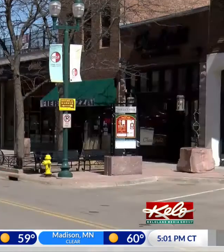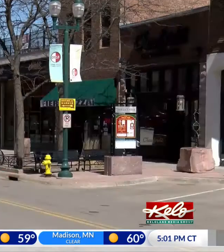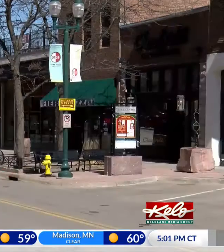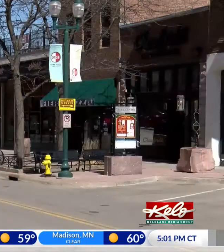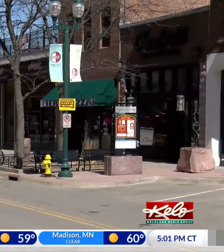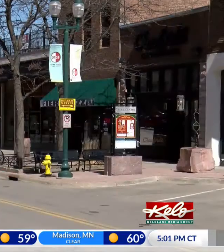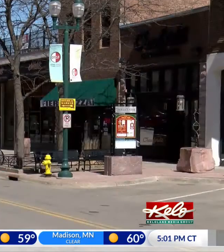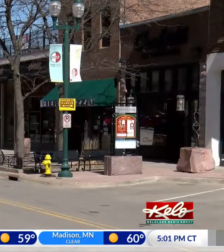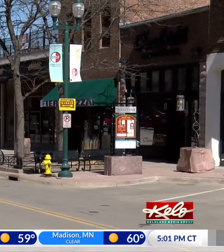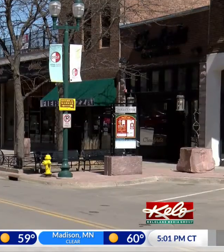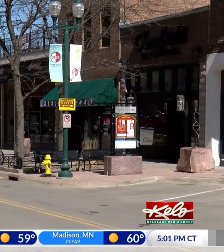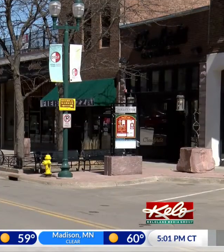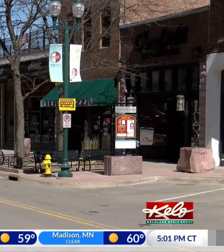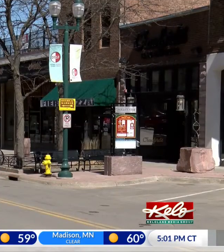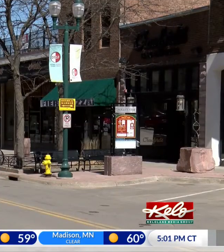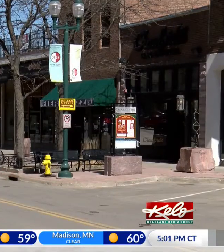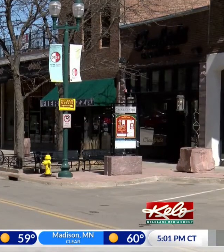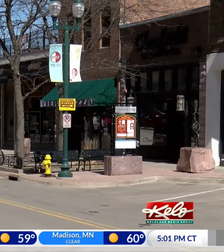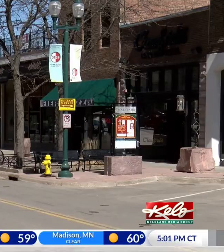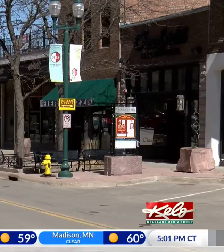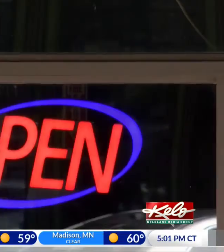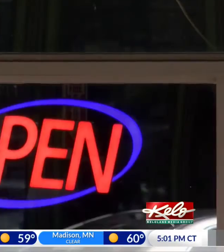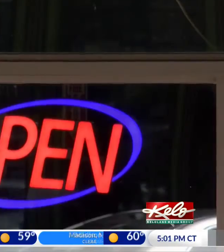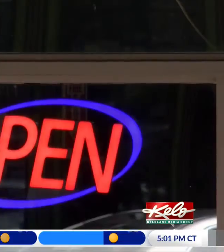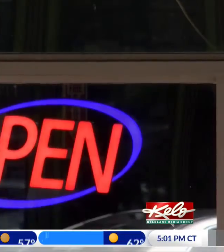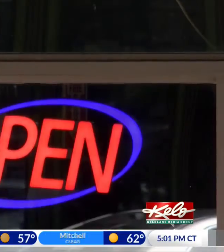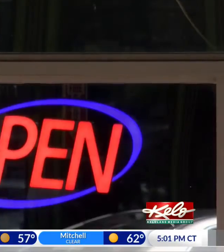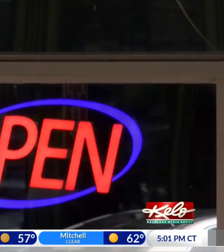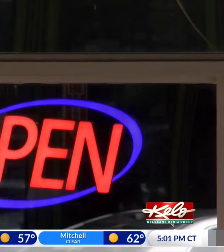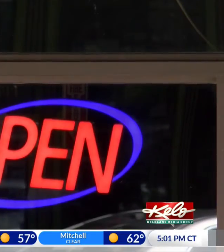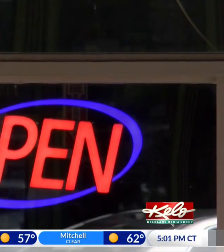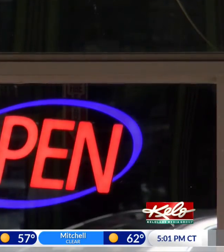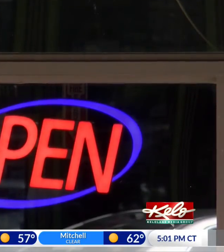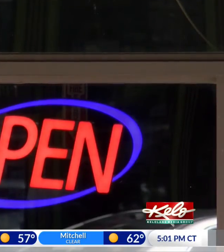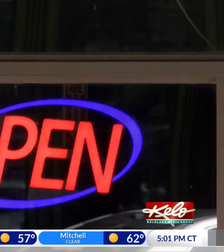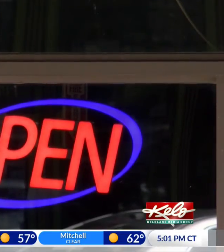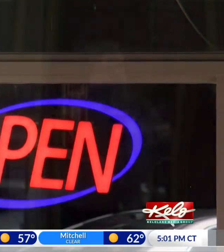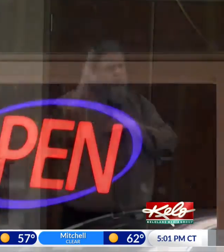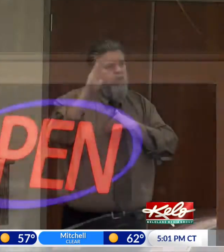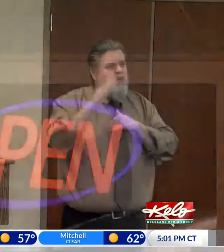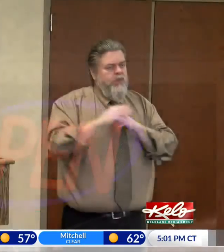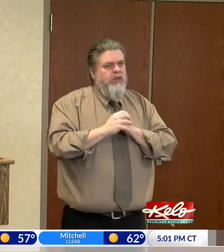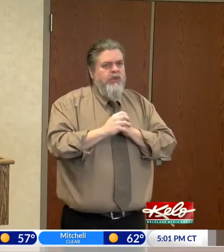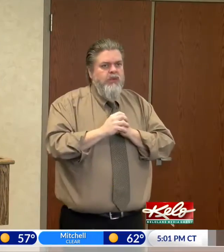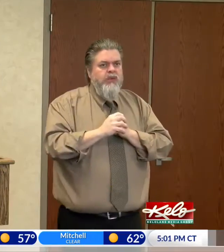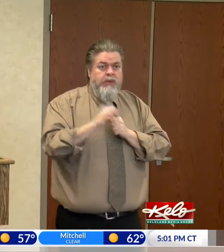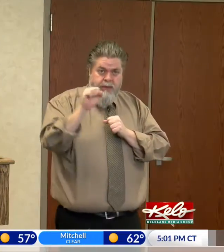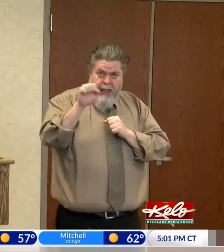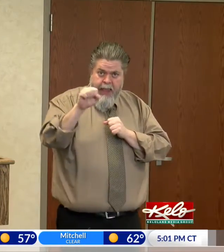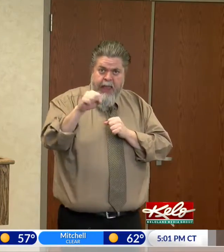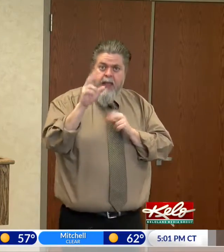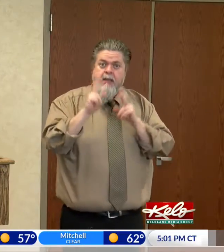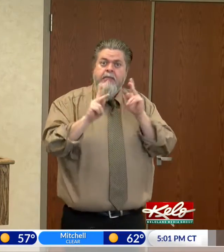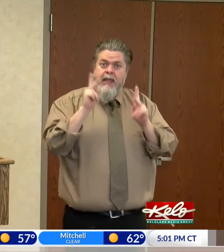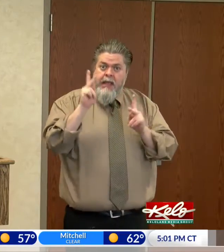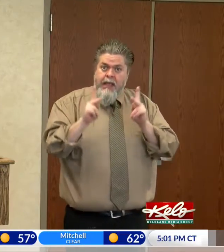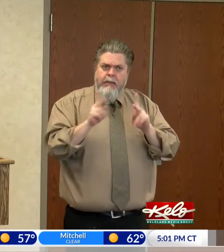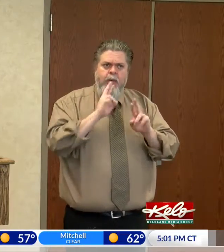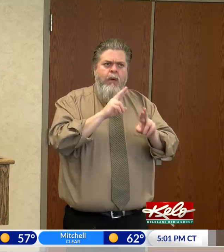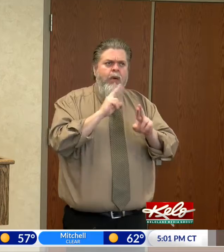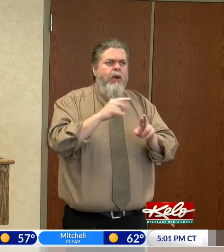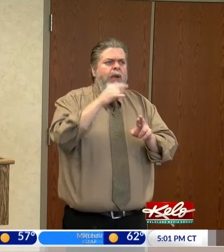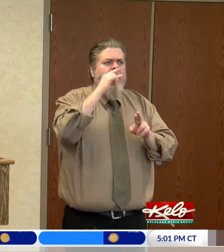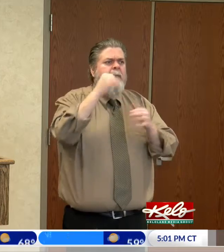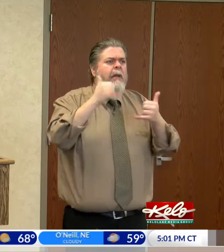businesses are doing a good job of complying with the new ordinance, he has some concerns about city parks. Yes, I have people reporting kids